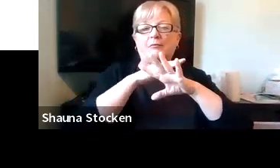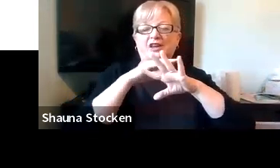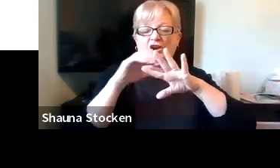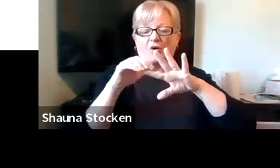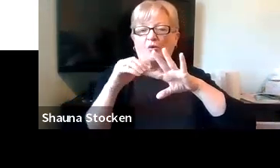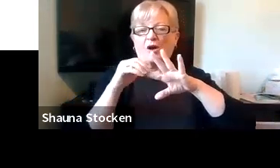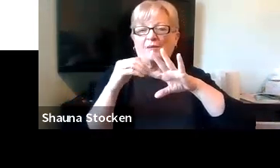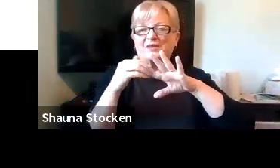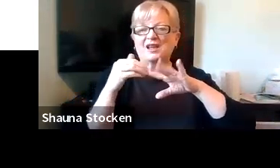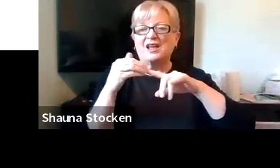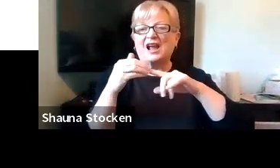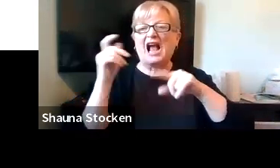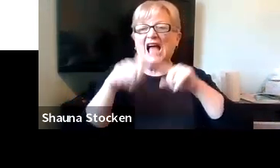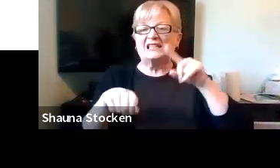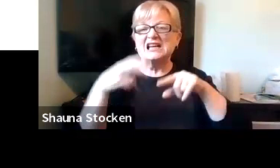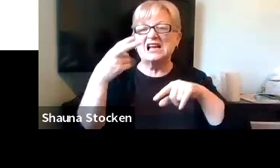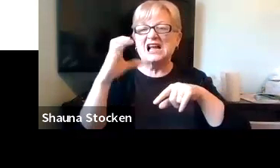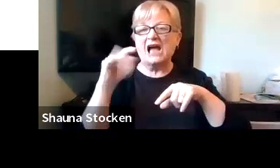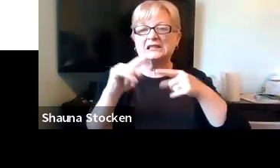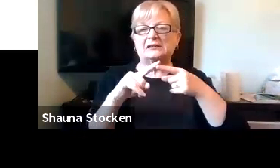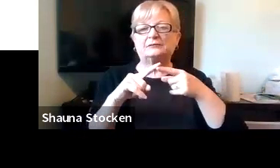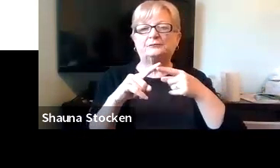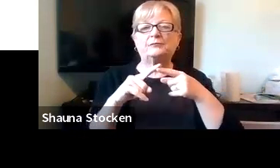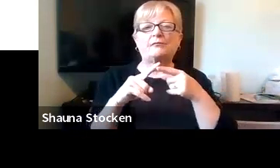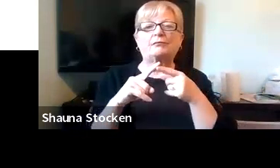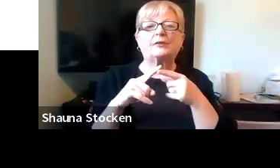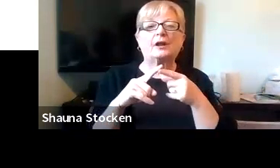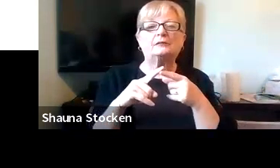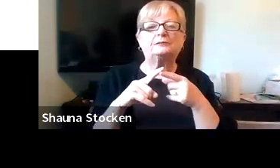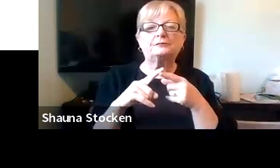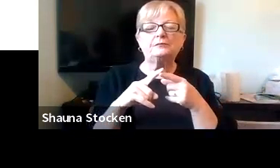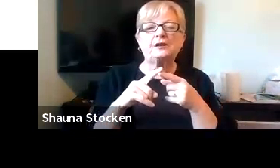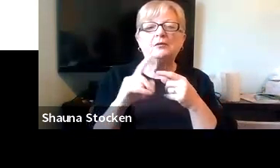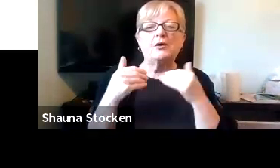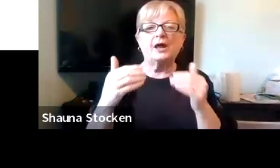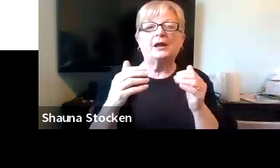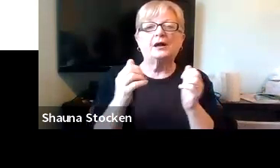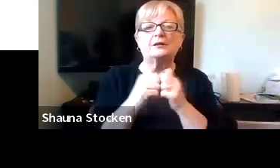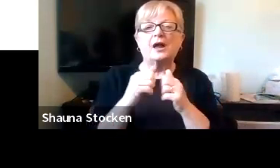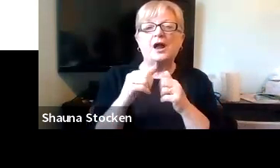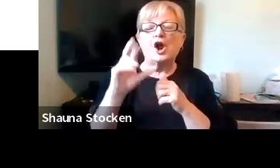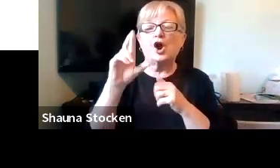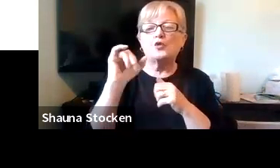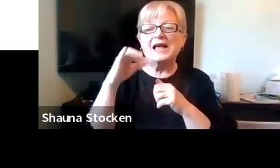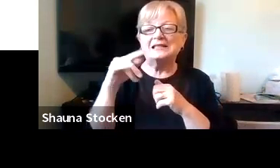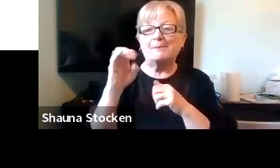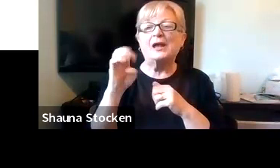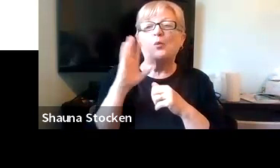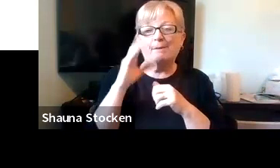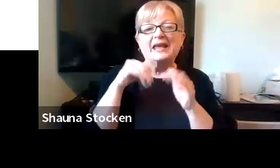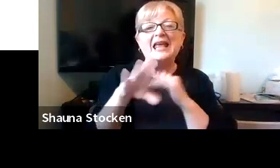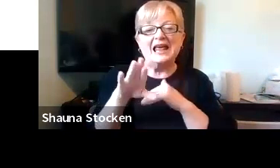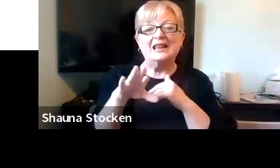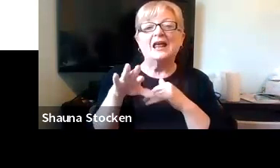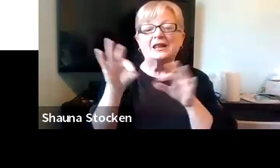And we will go ahead and get started on this apple bake recipe, which the recipe will be in the description